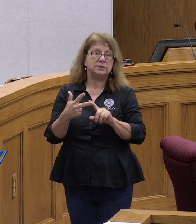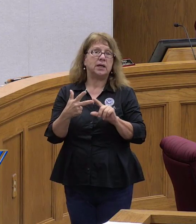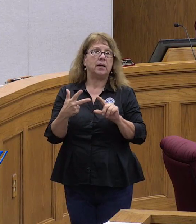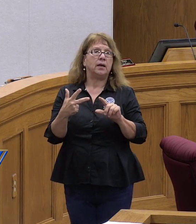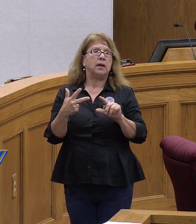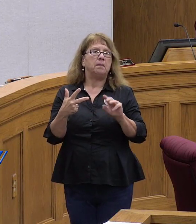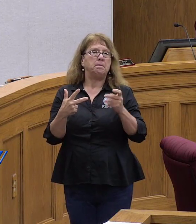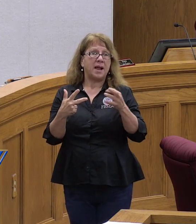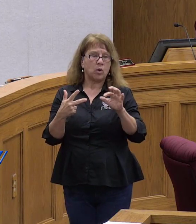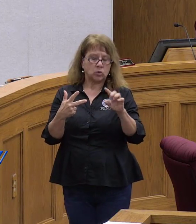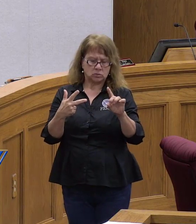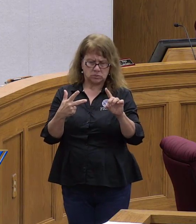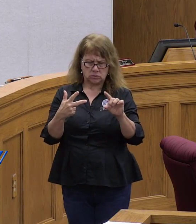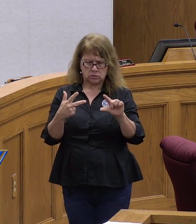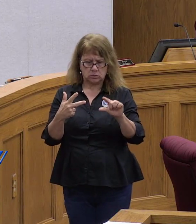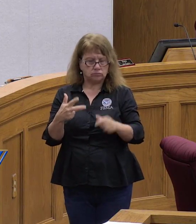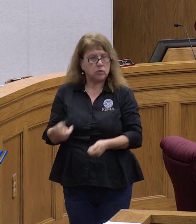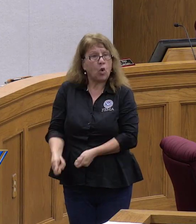this time.